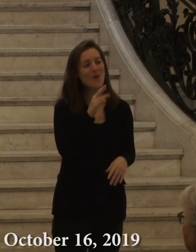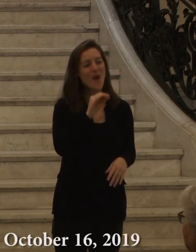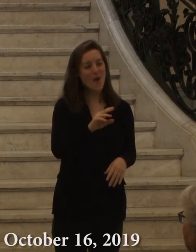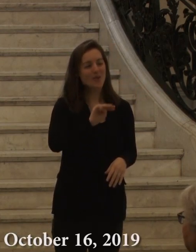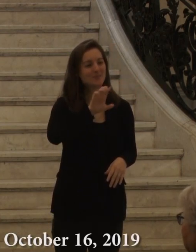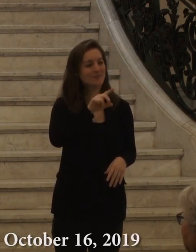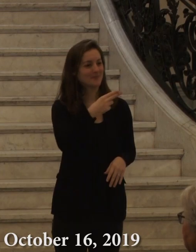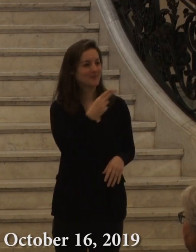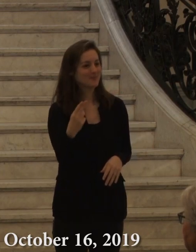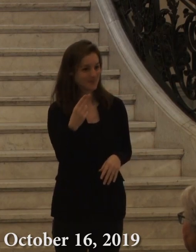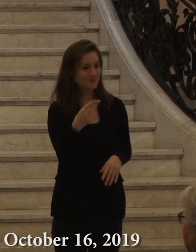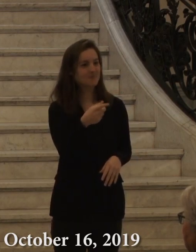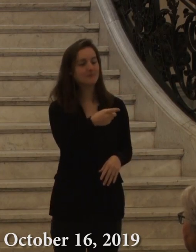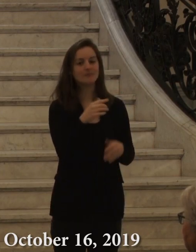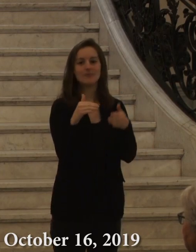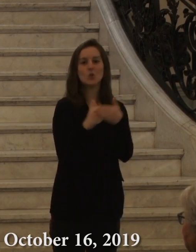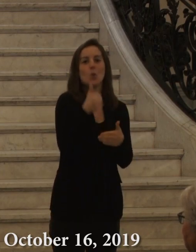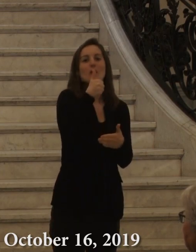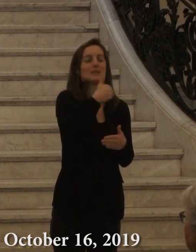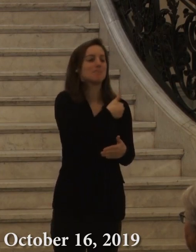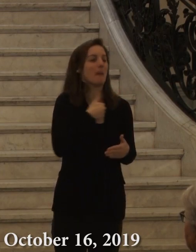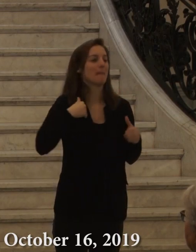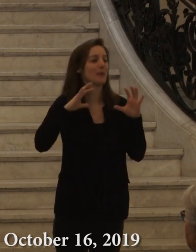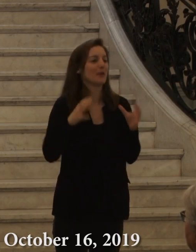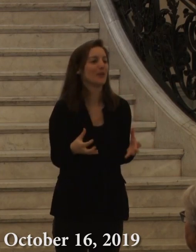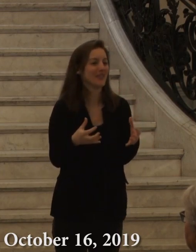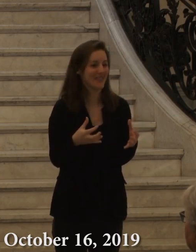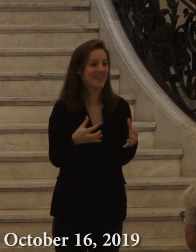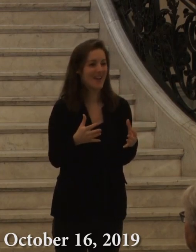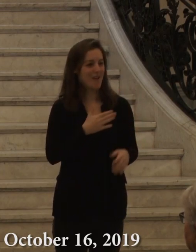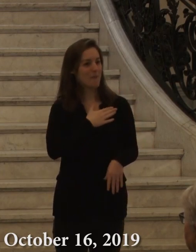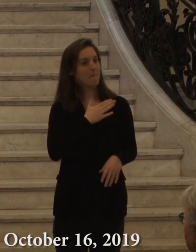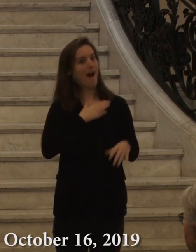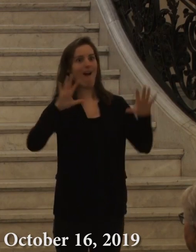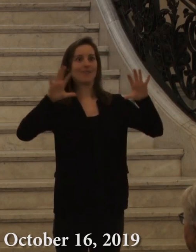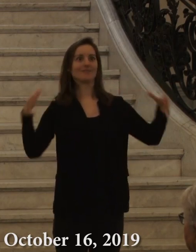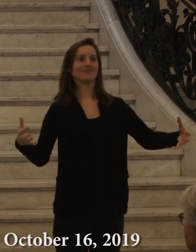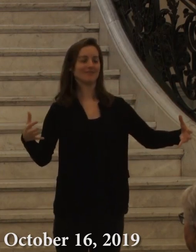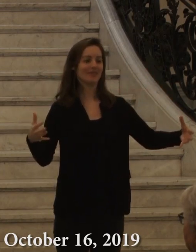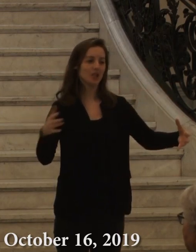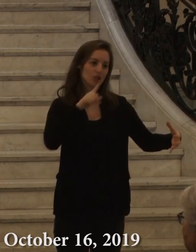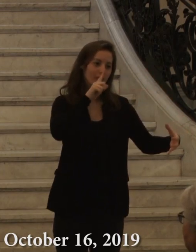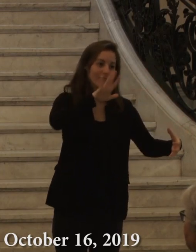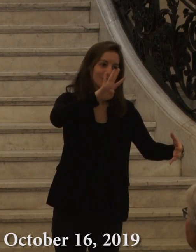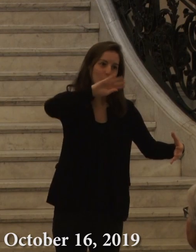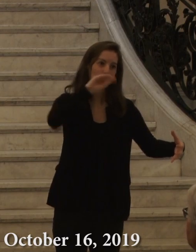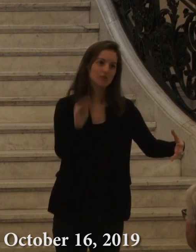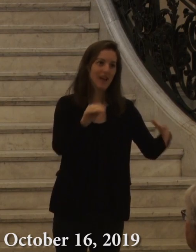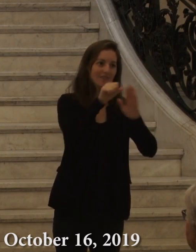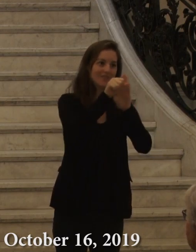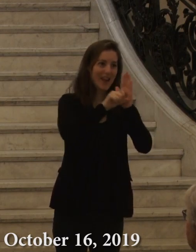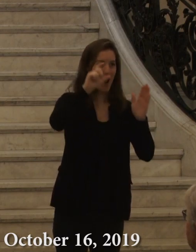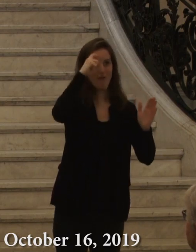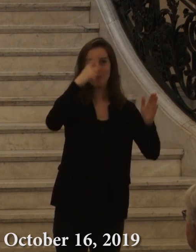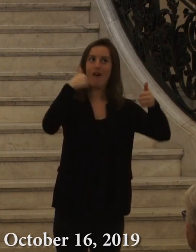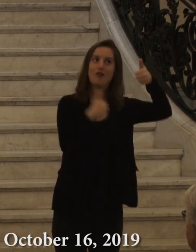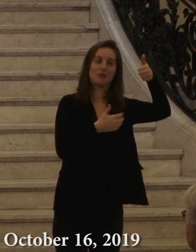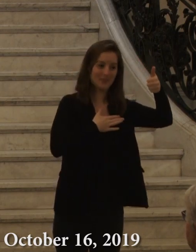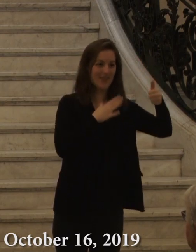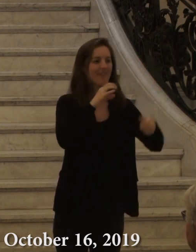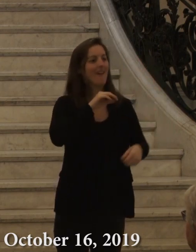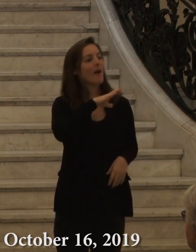and Hard of Hearing, who is the newest member of my enterprise, which is 54% of state government, and